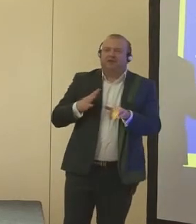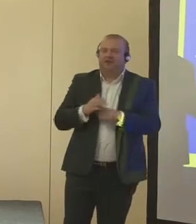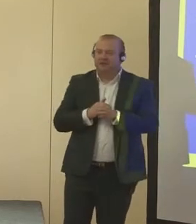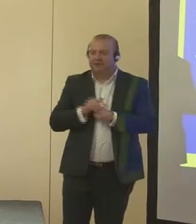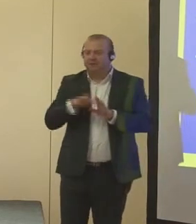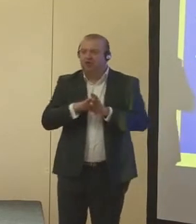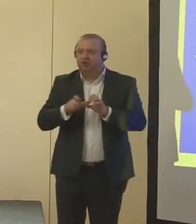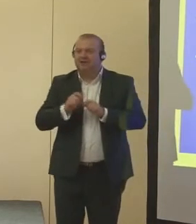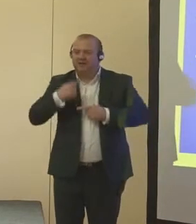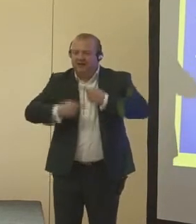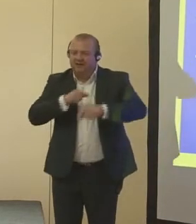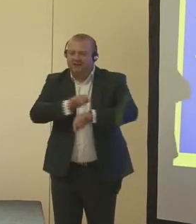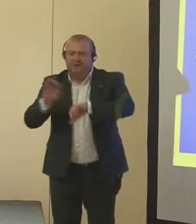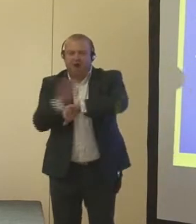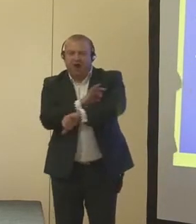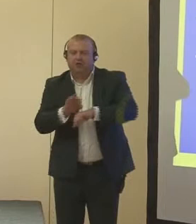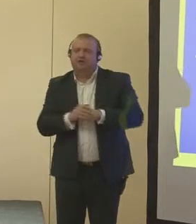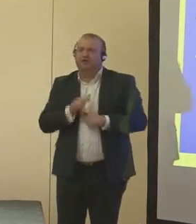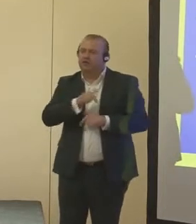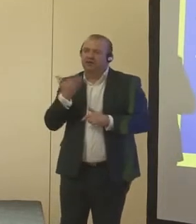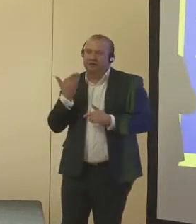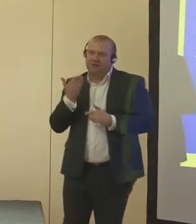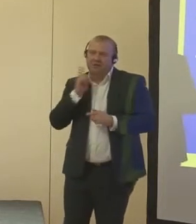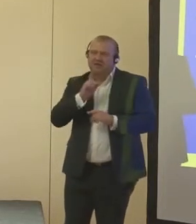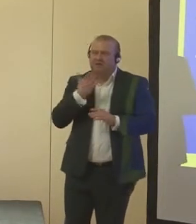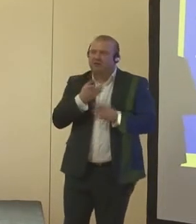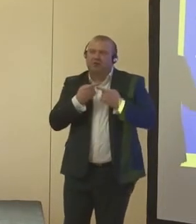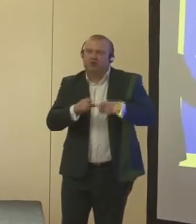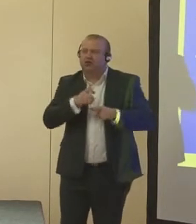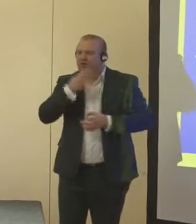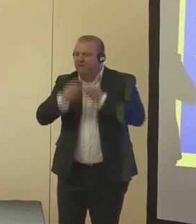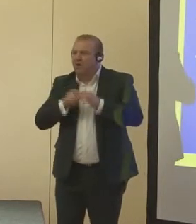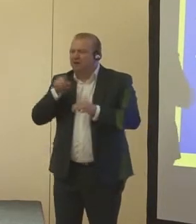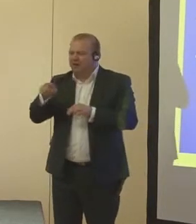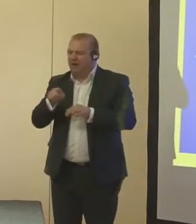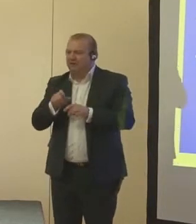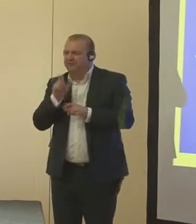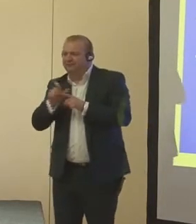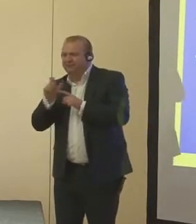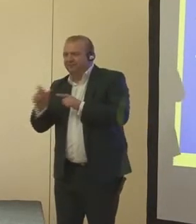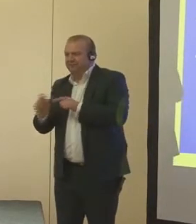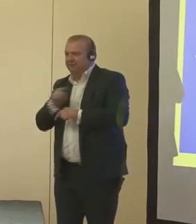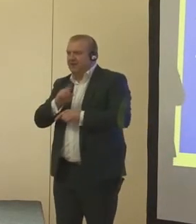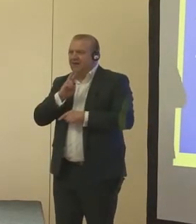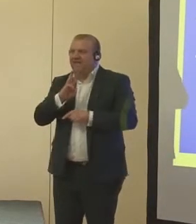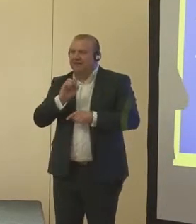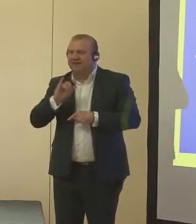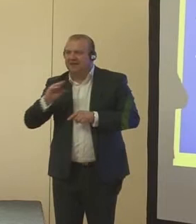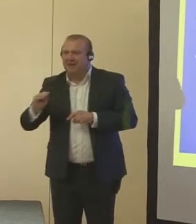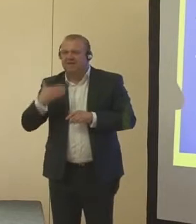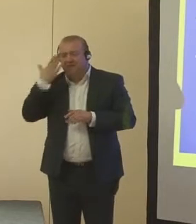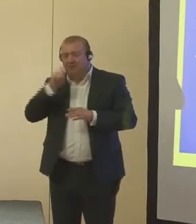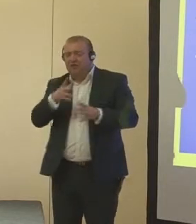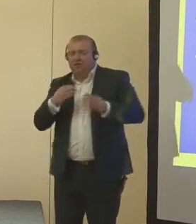This was just really brief, but I know it's a lot of information today, so I just wanted to give you the